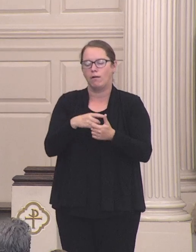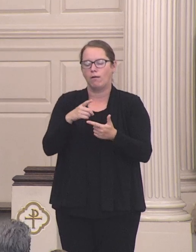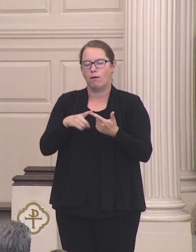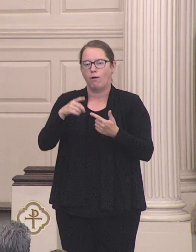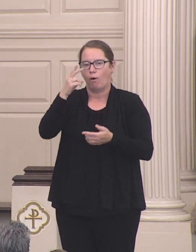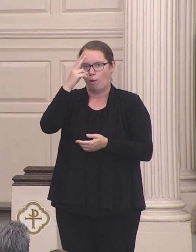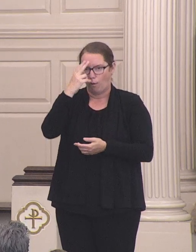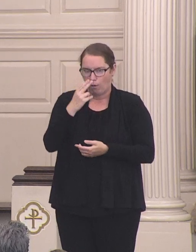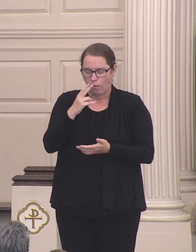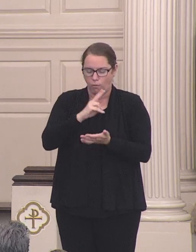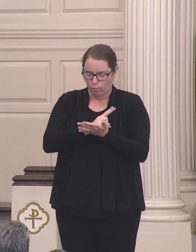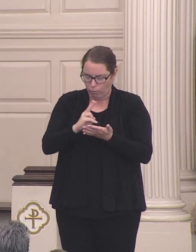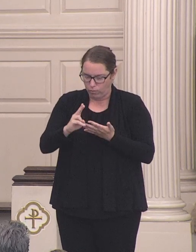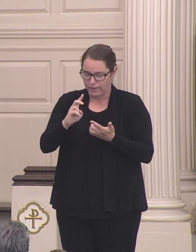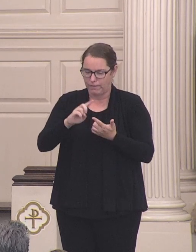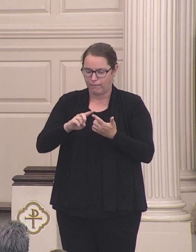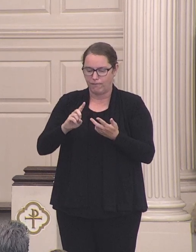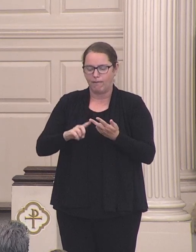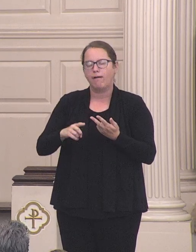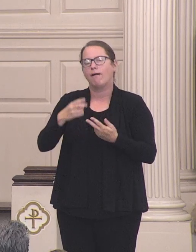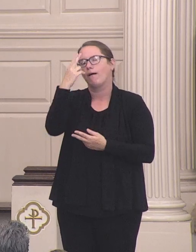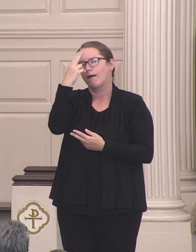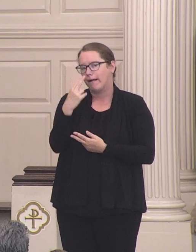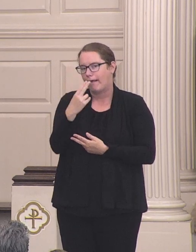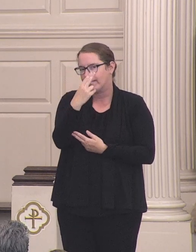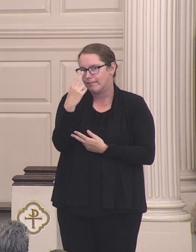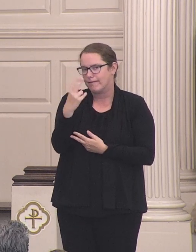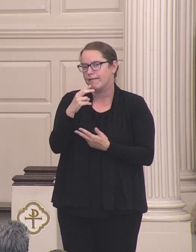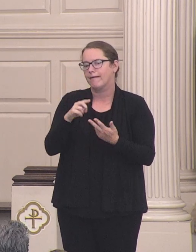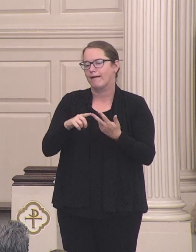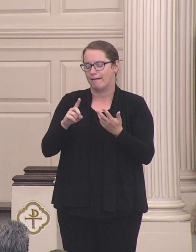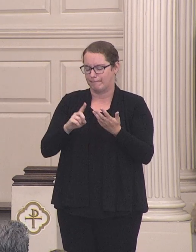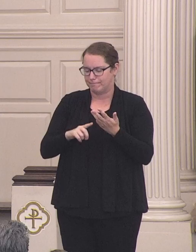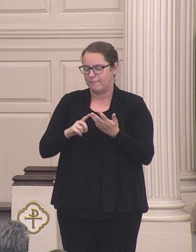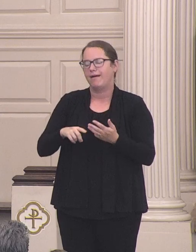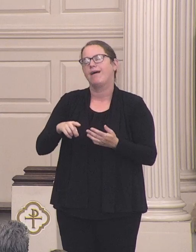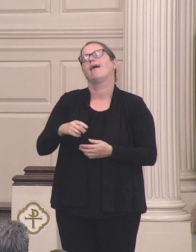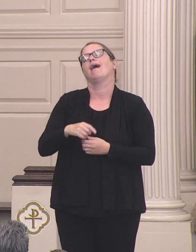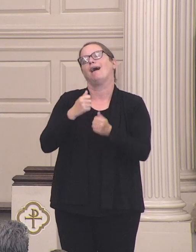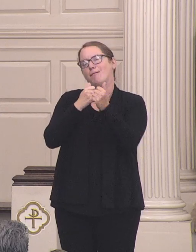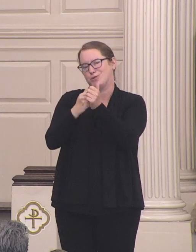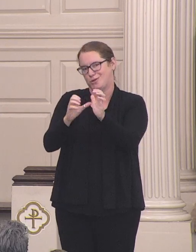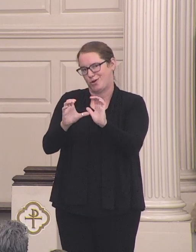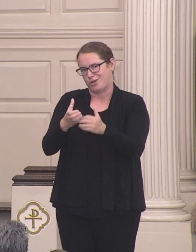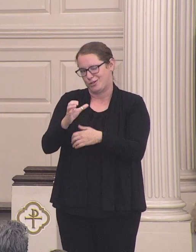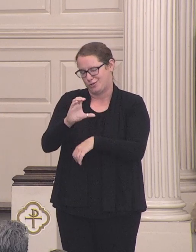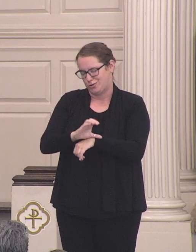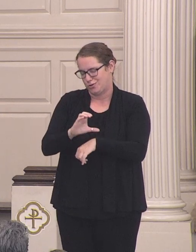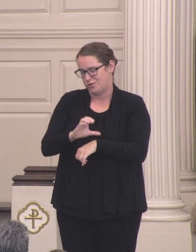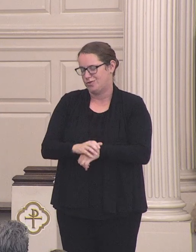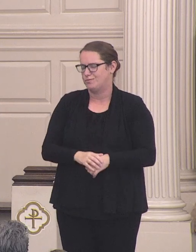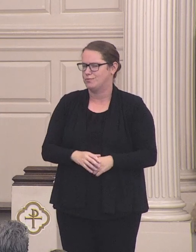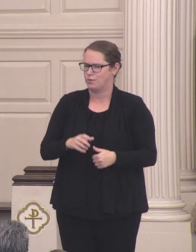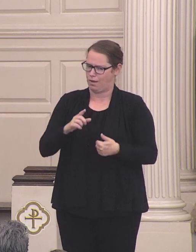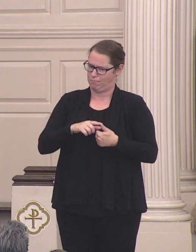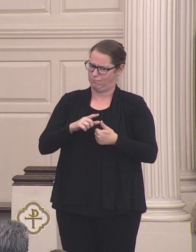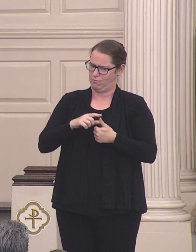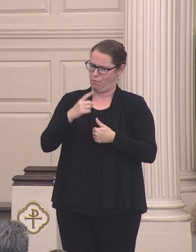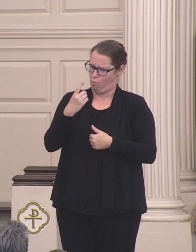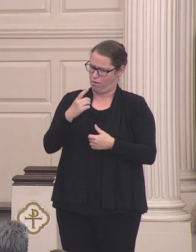And so unity in the church is very important. Unity in leadership, unity